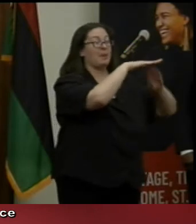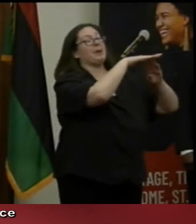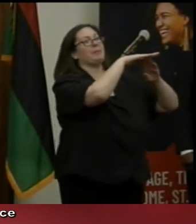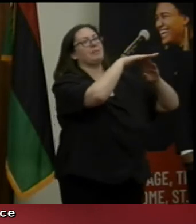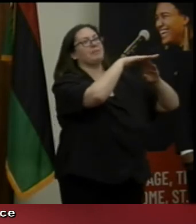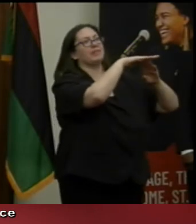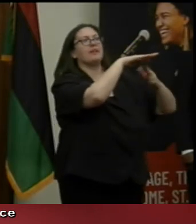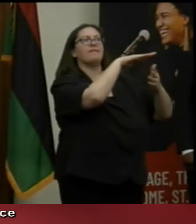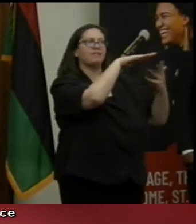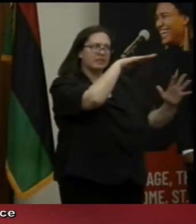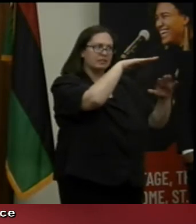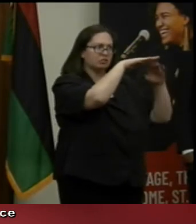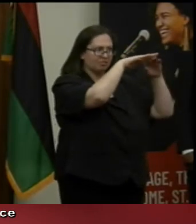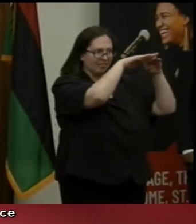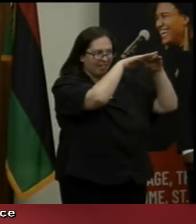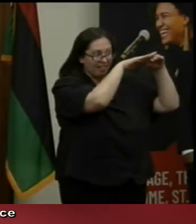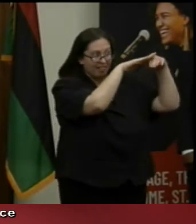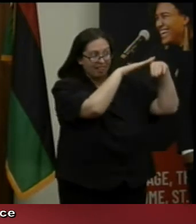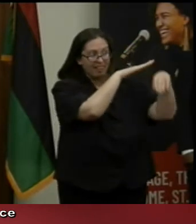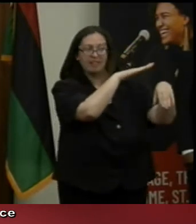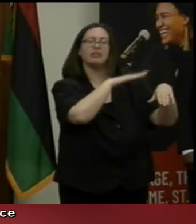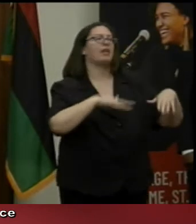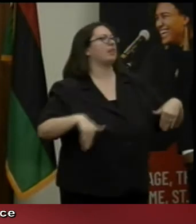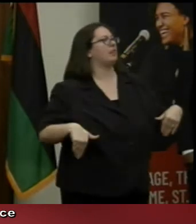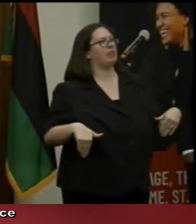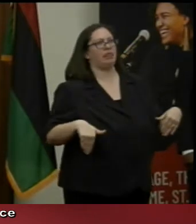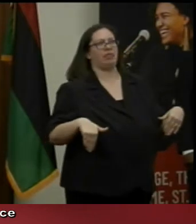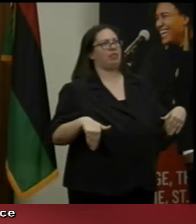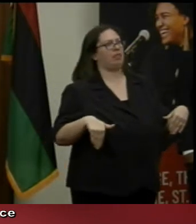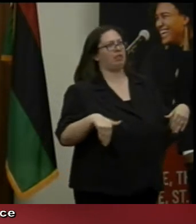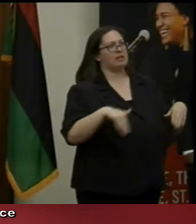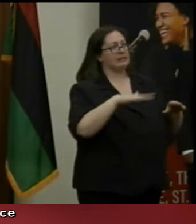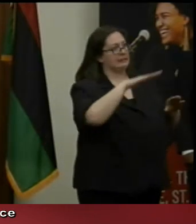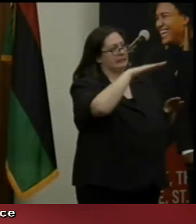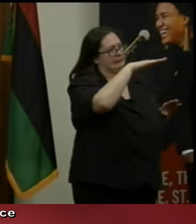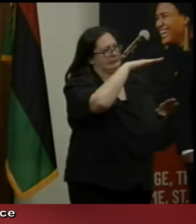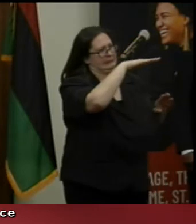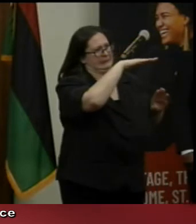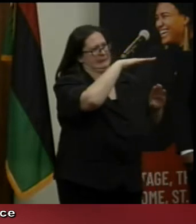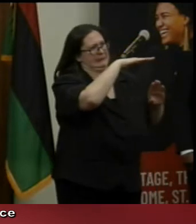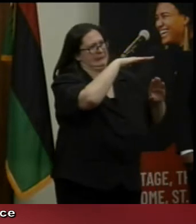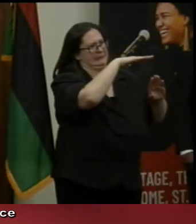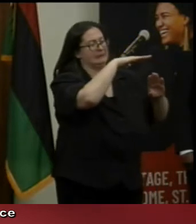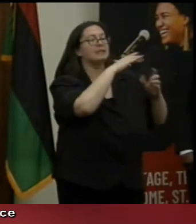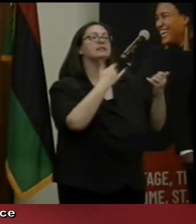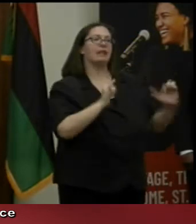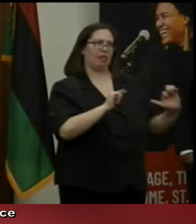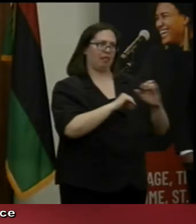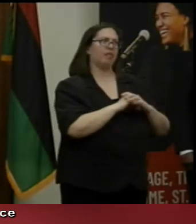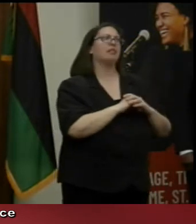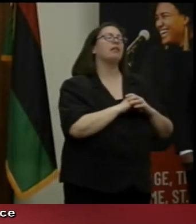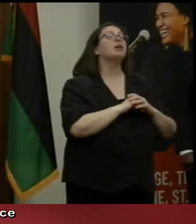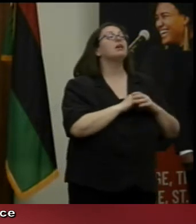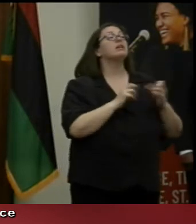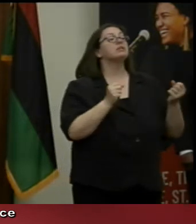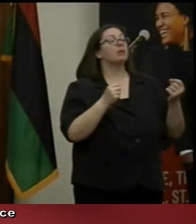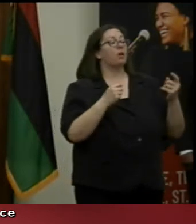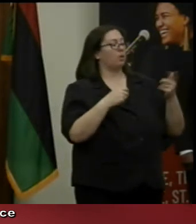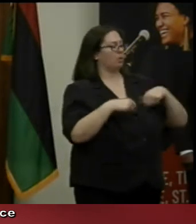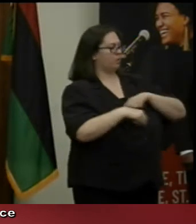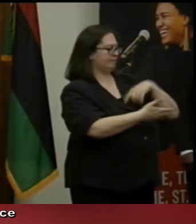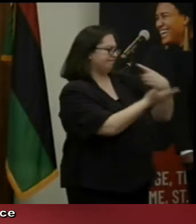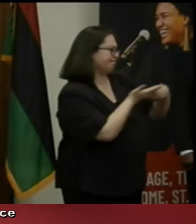other side of that curve. So after consulting with local healthcare experts, the heads